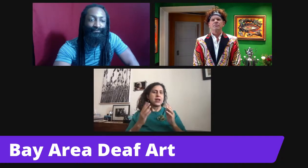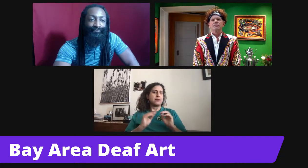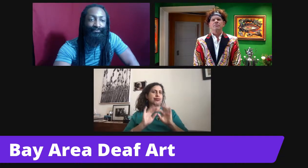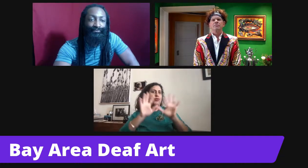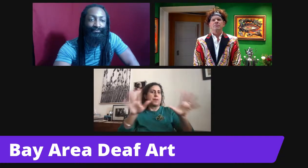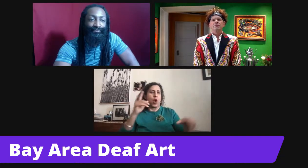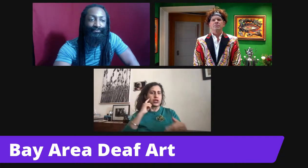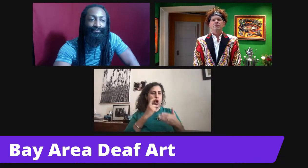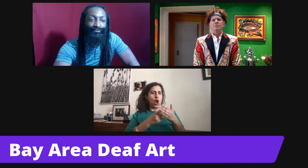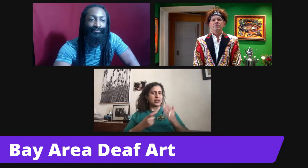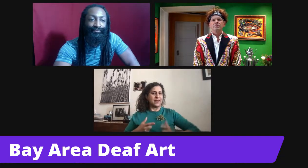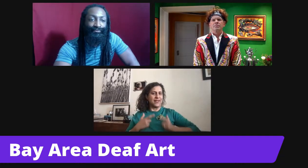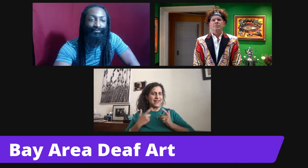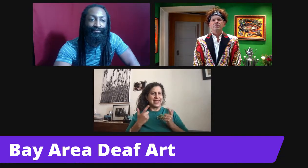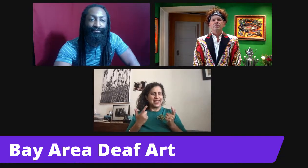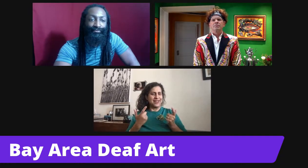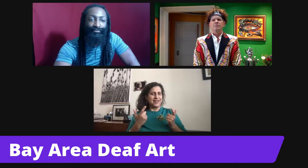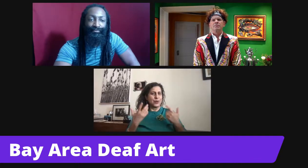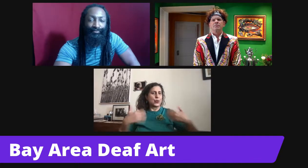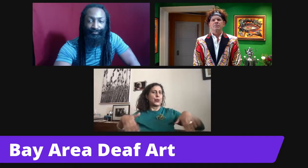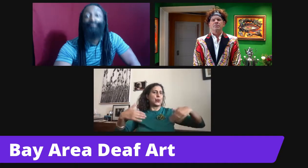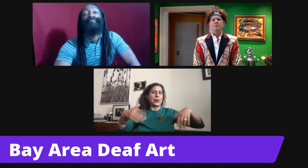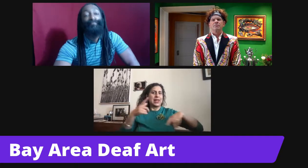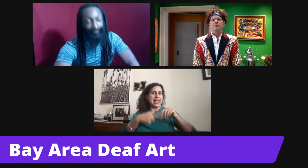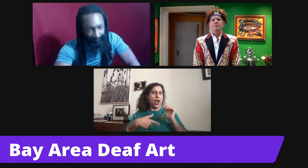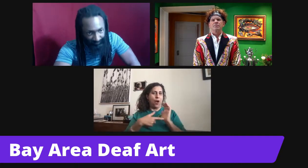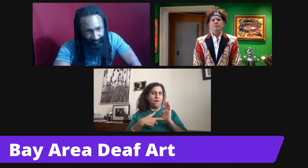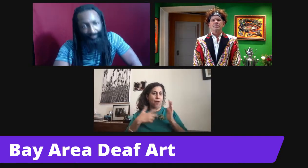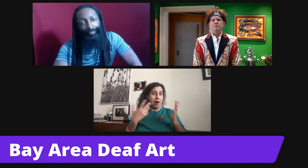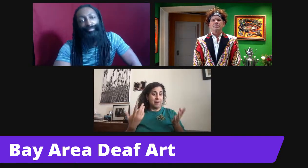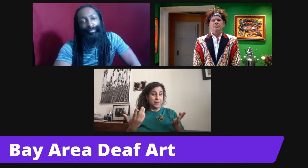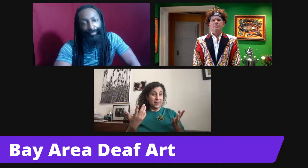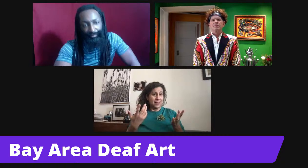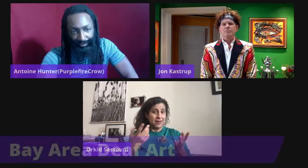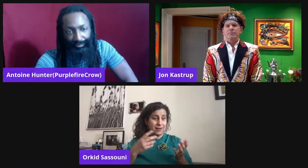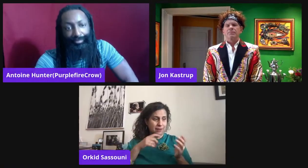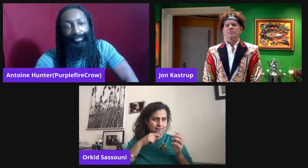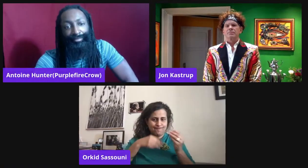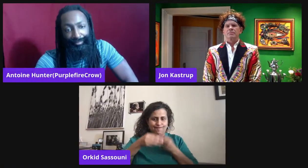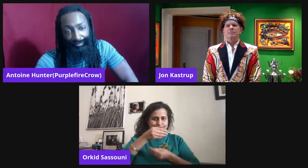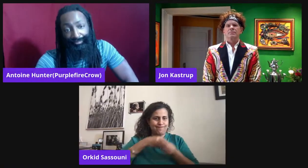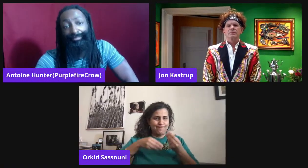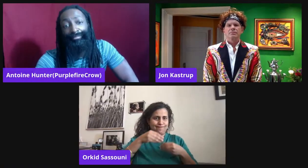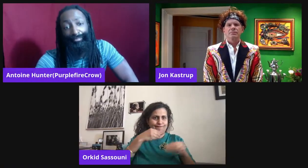But it's hard today. It's hard, you know, to be able to afford living in the city.